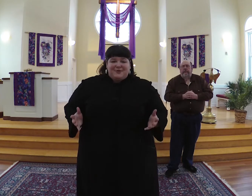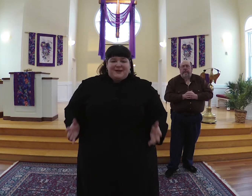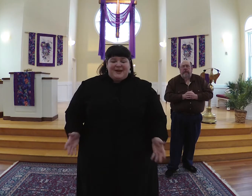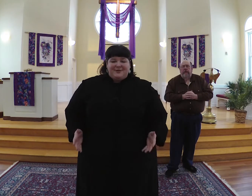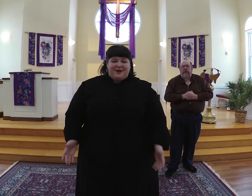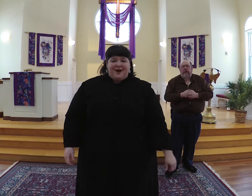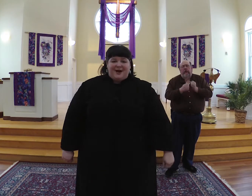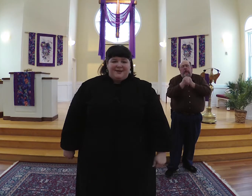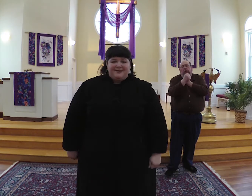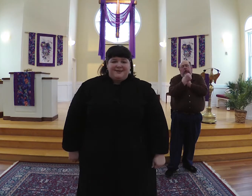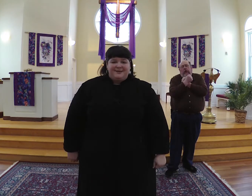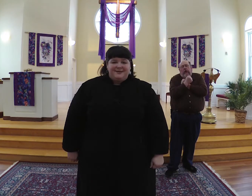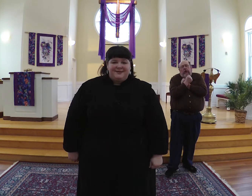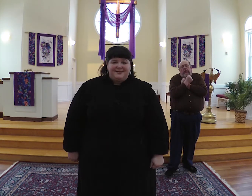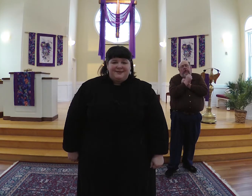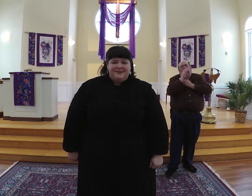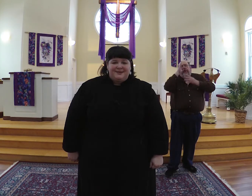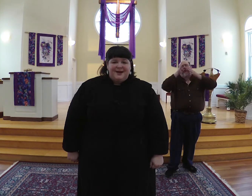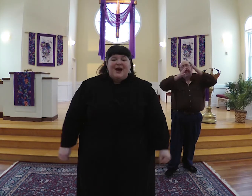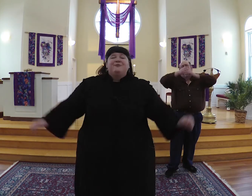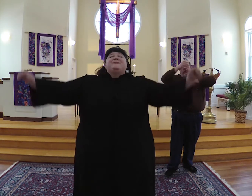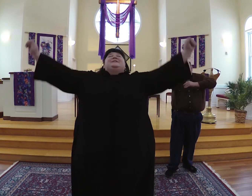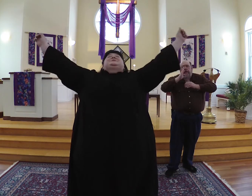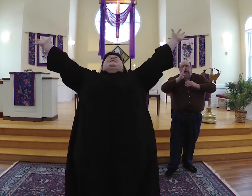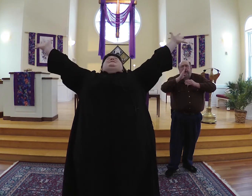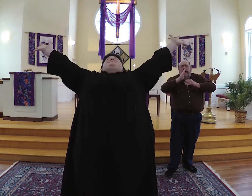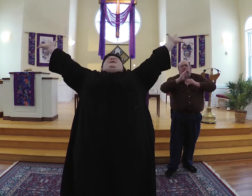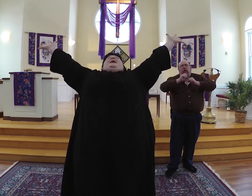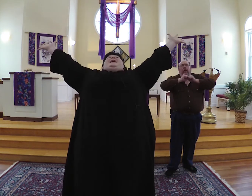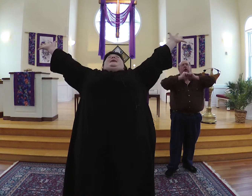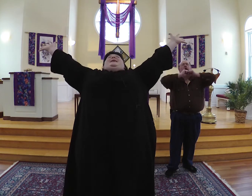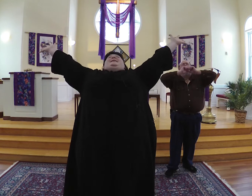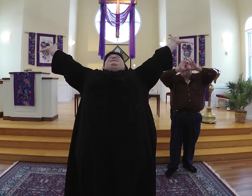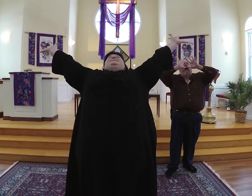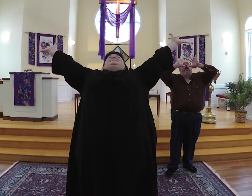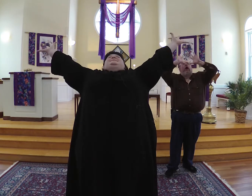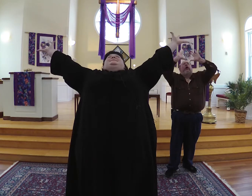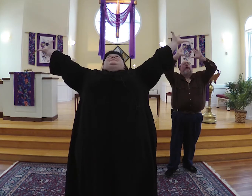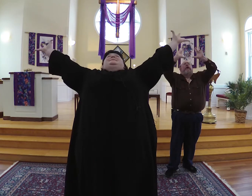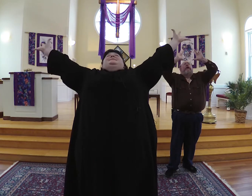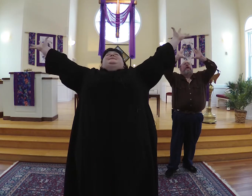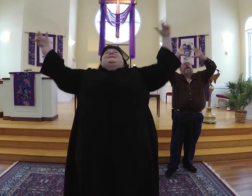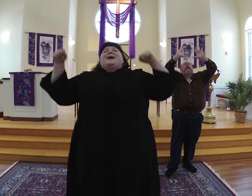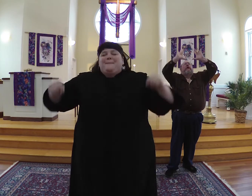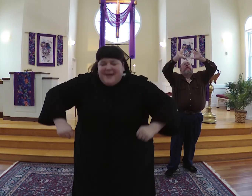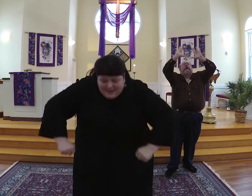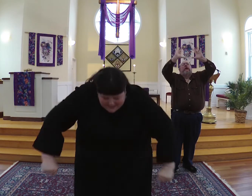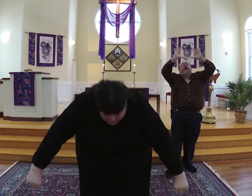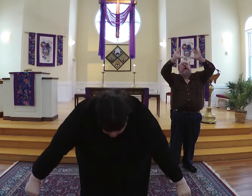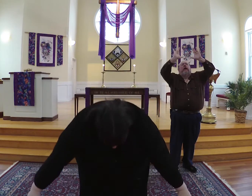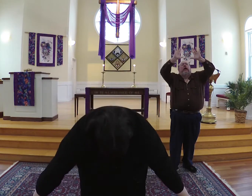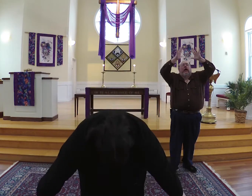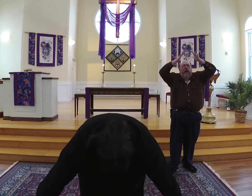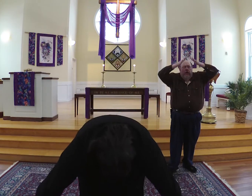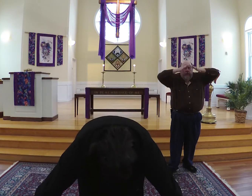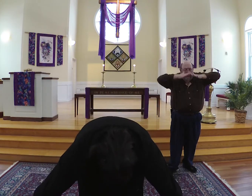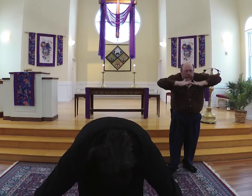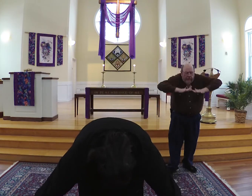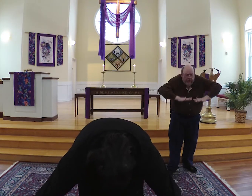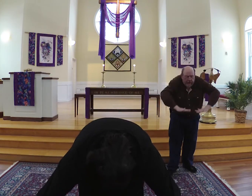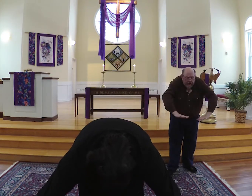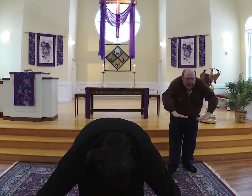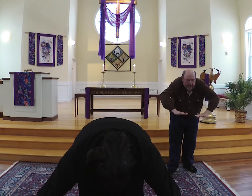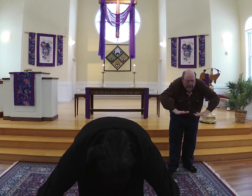Loving Creator God, I reach up high, I bend down low,